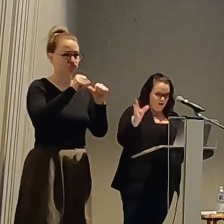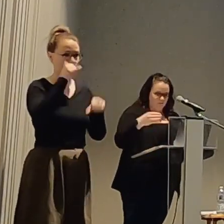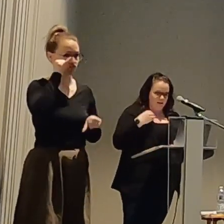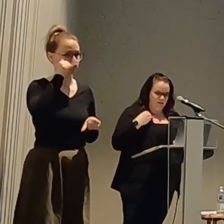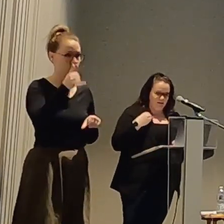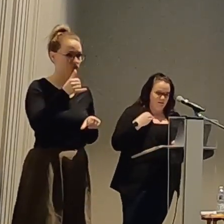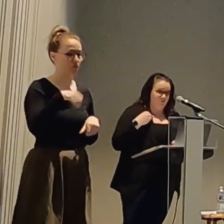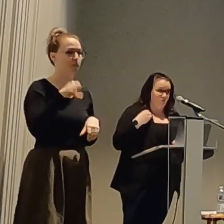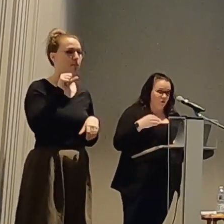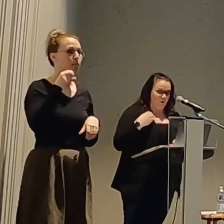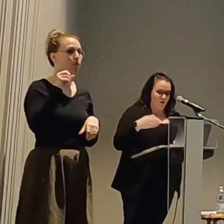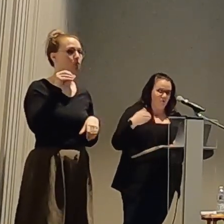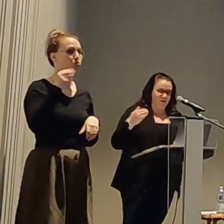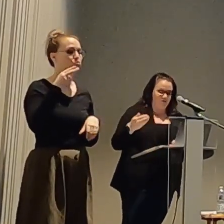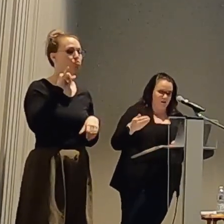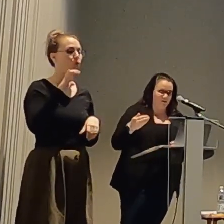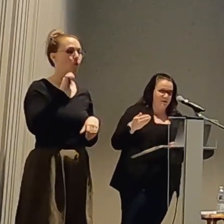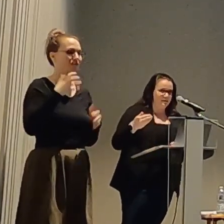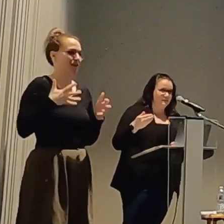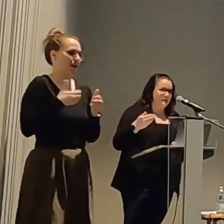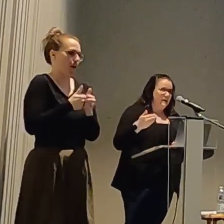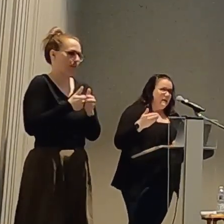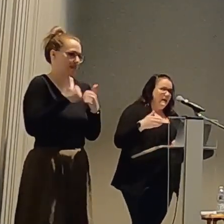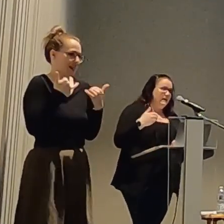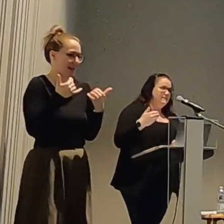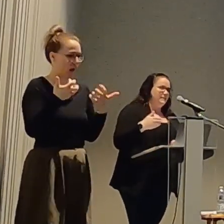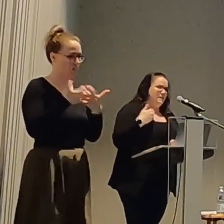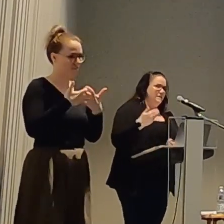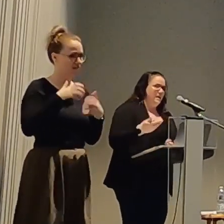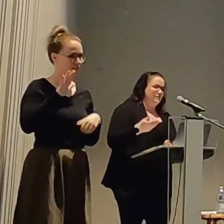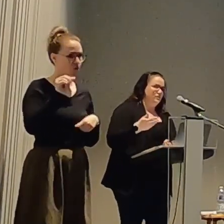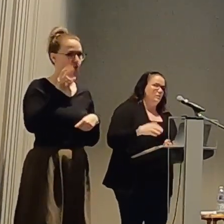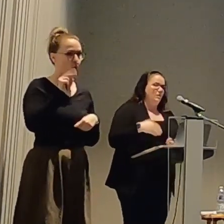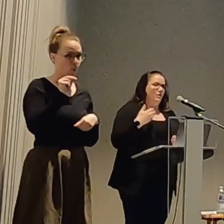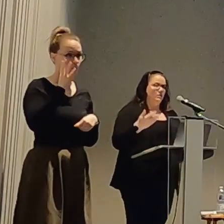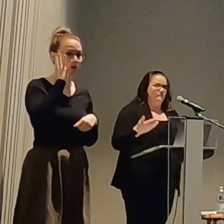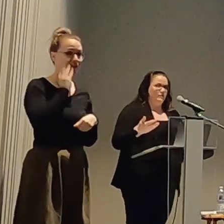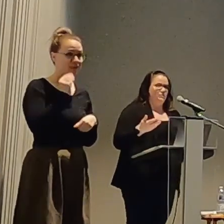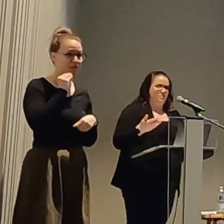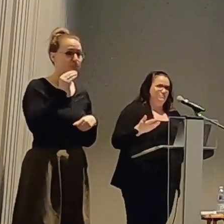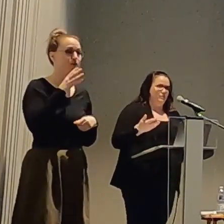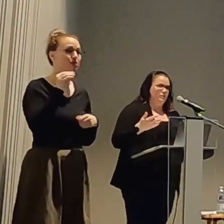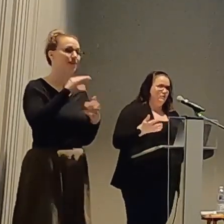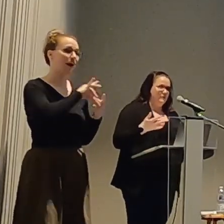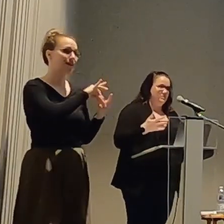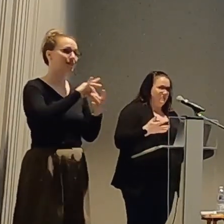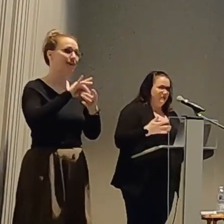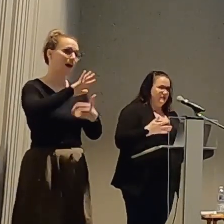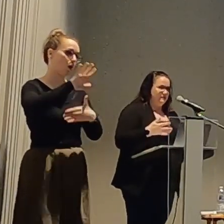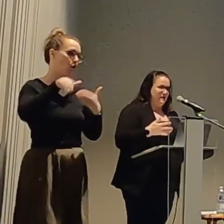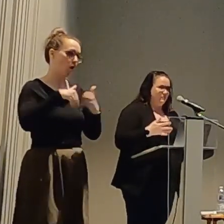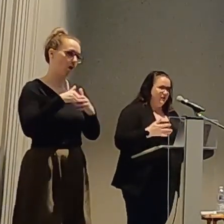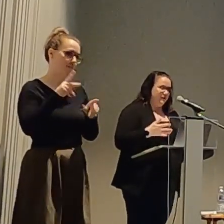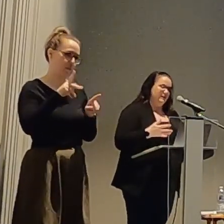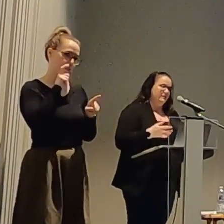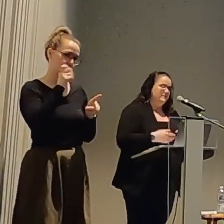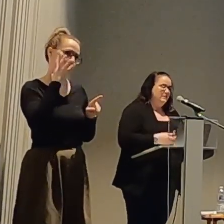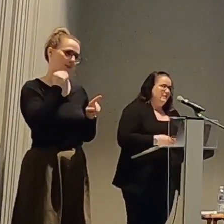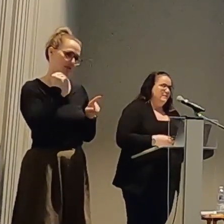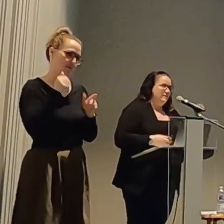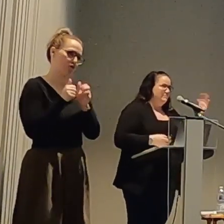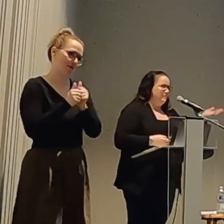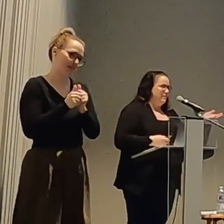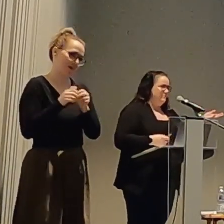has updated it for her own experience and to connect to all of those people who have experienced that with